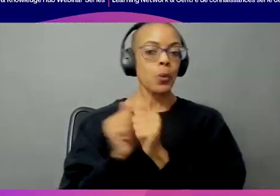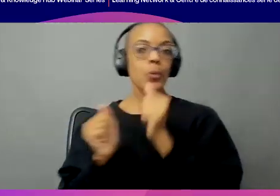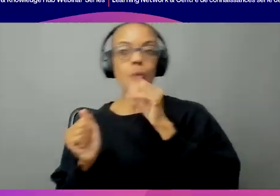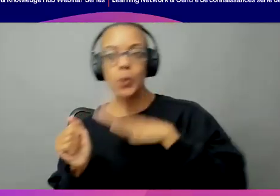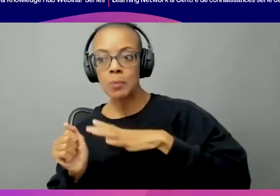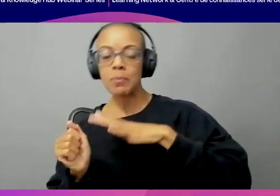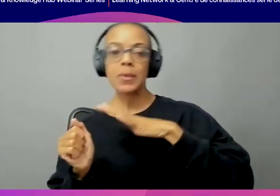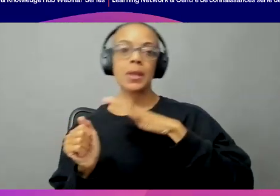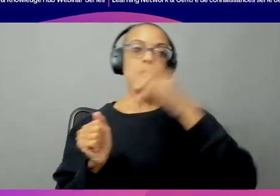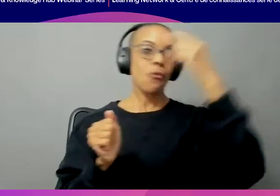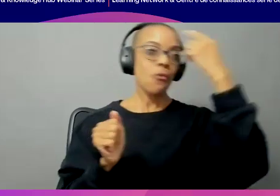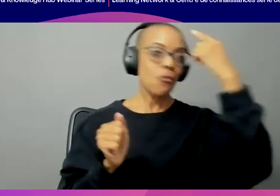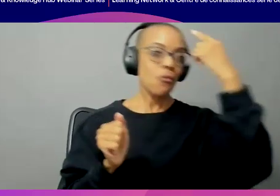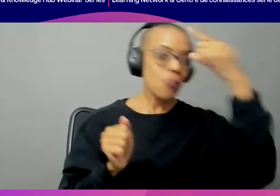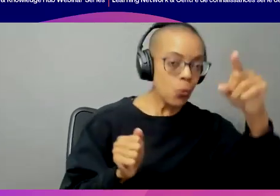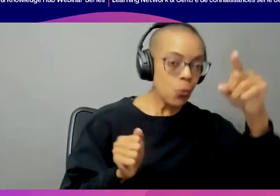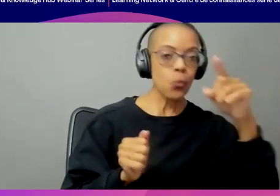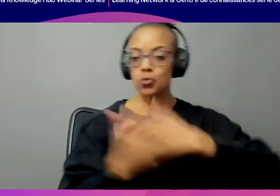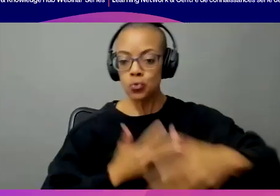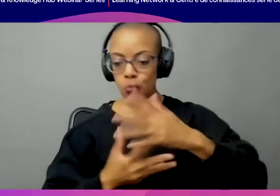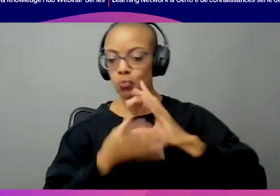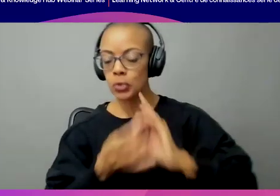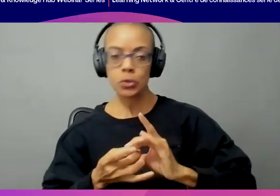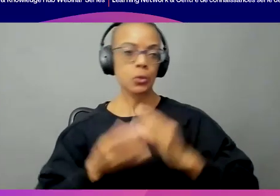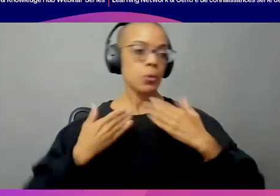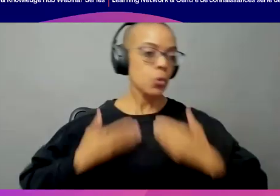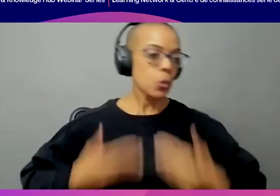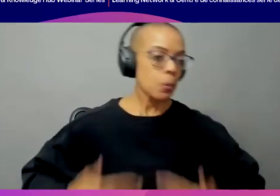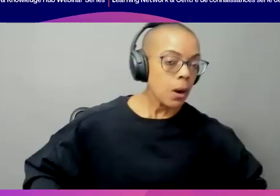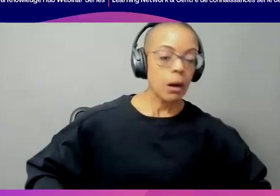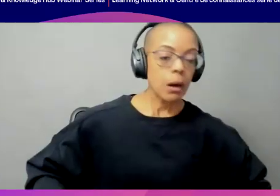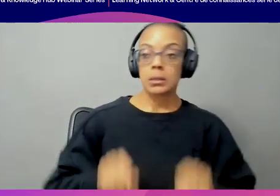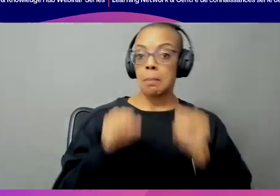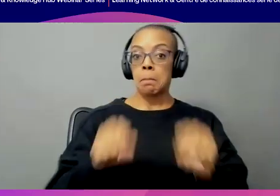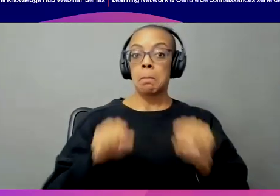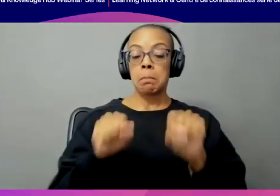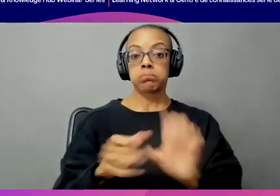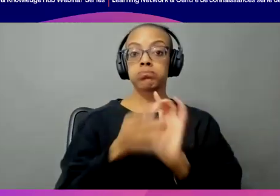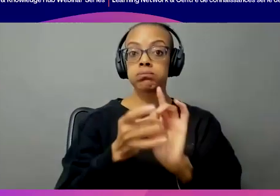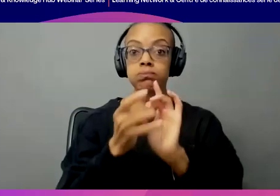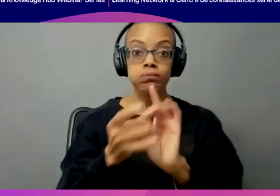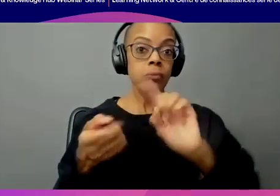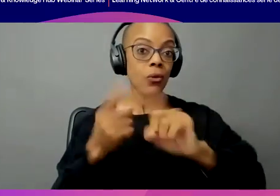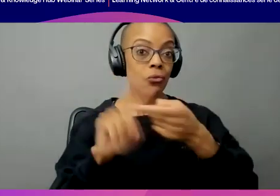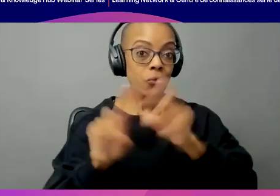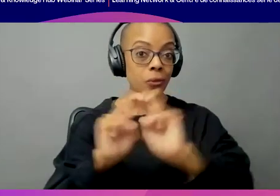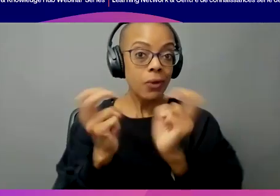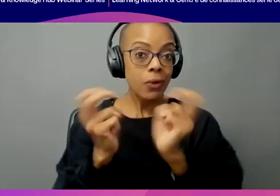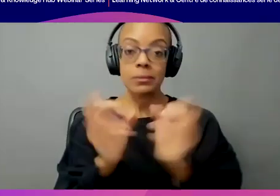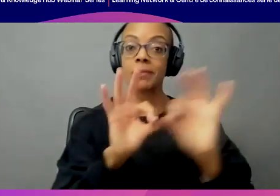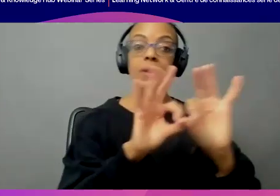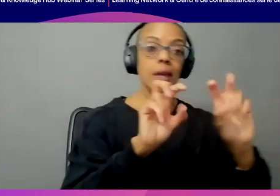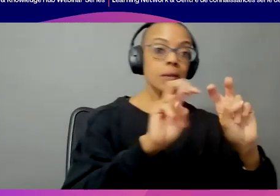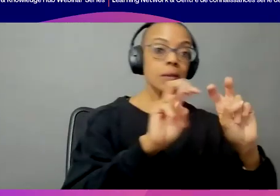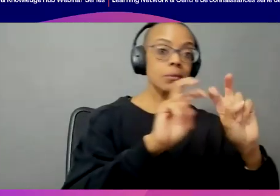their bodies, within their social relationships, potentially in their relationship and friendship circles and families as